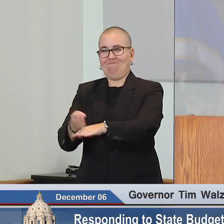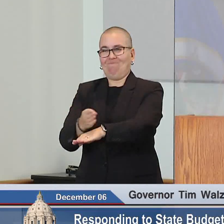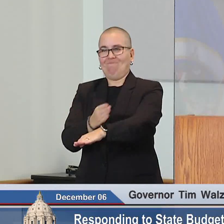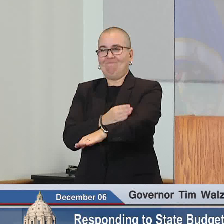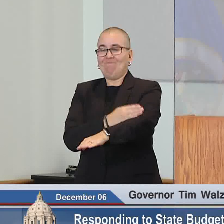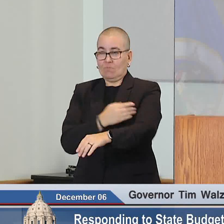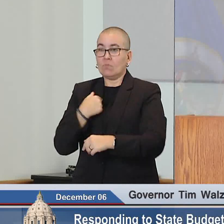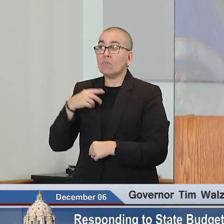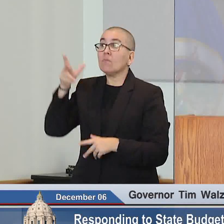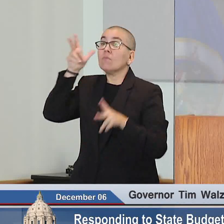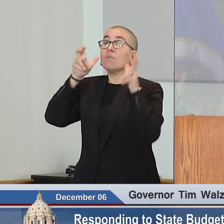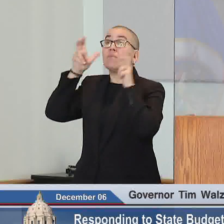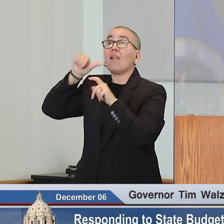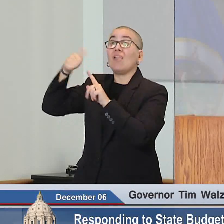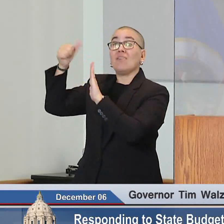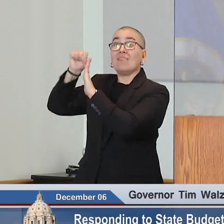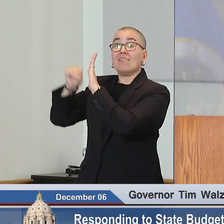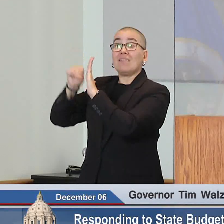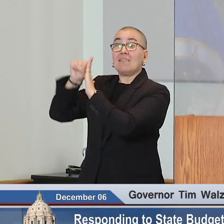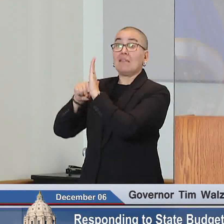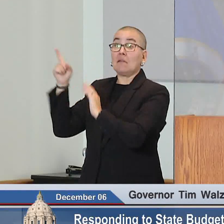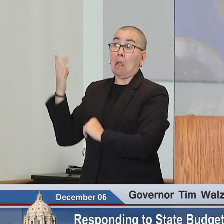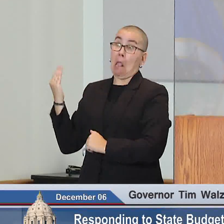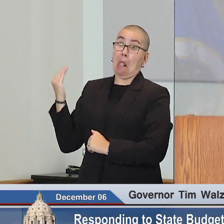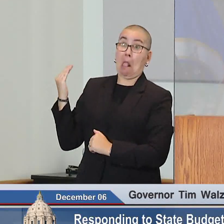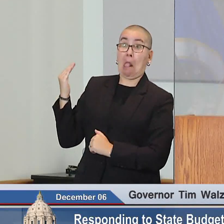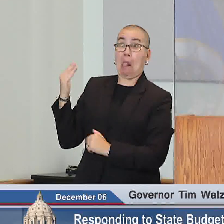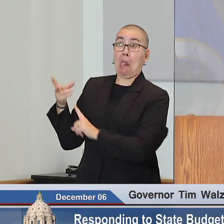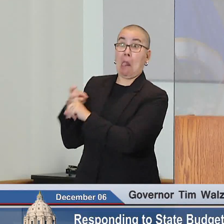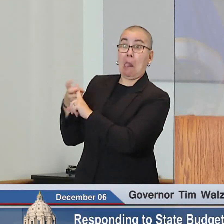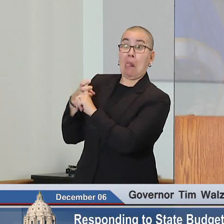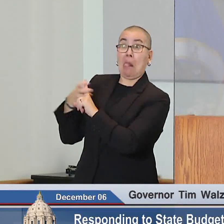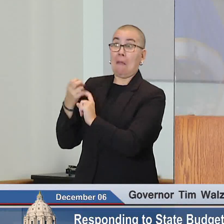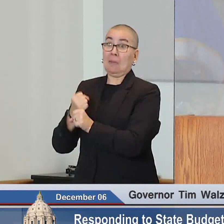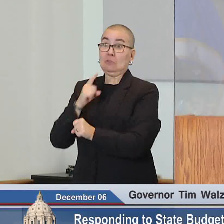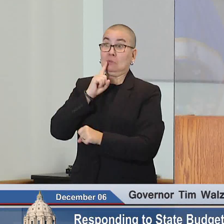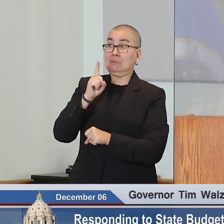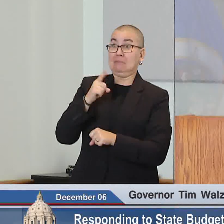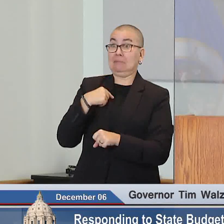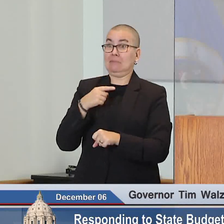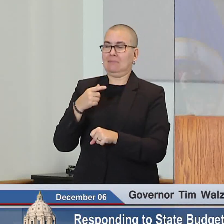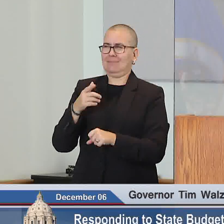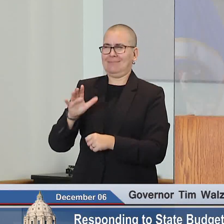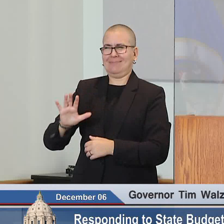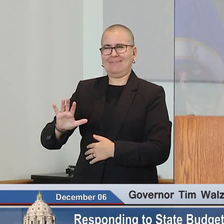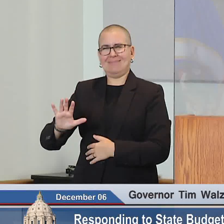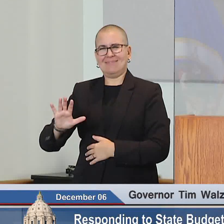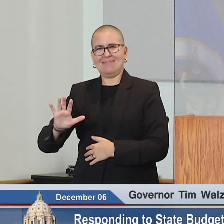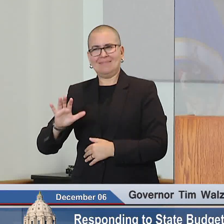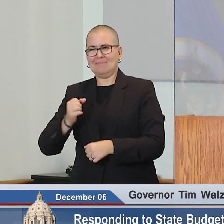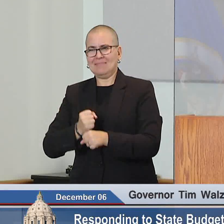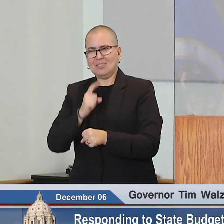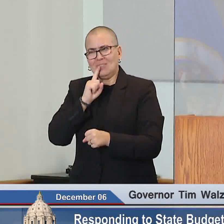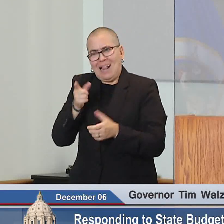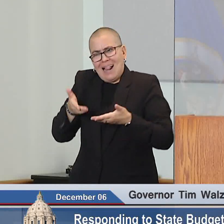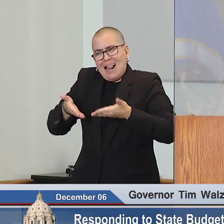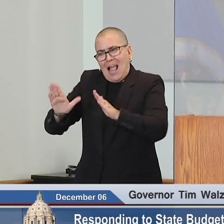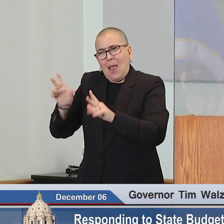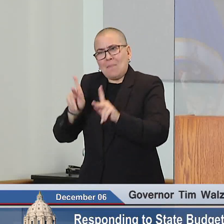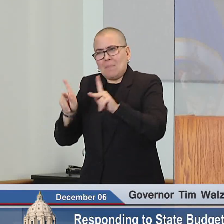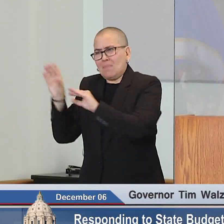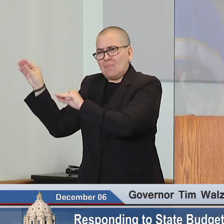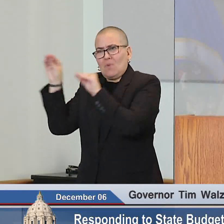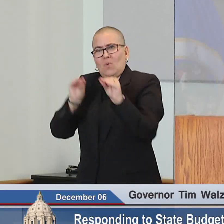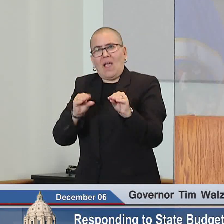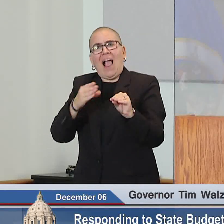and poach. We need to make sure that our business climate is conducive to folks wanting to do that. We're still seeing good business growth.